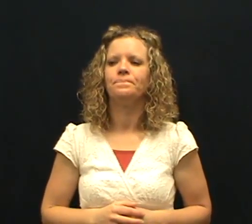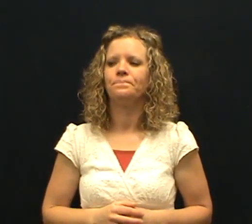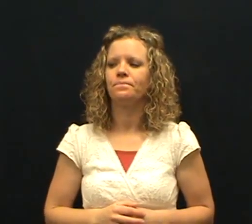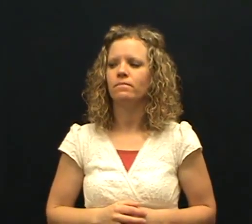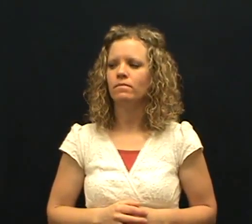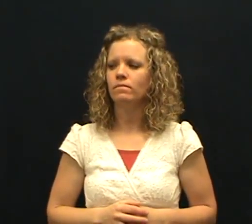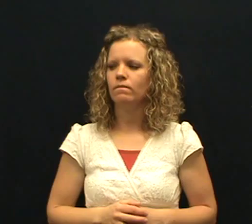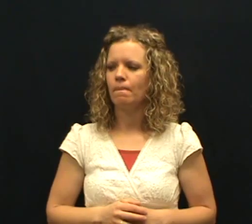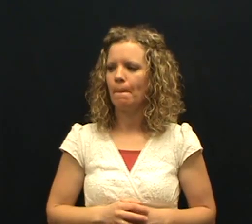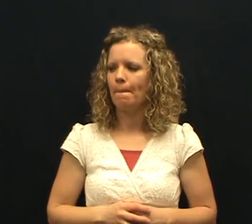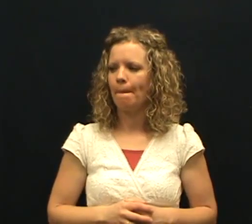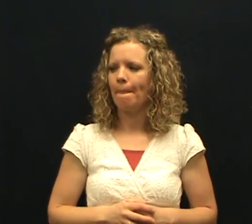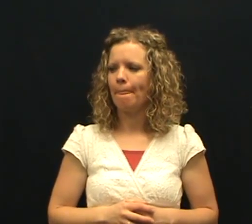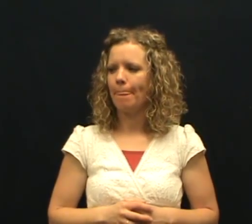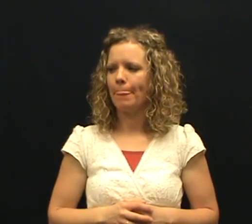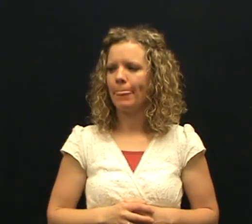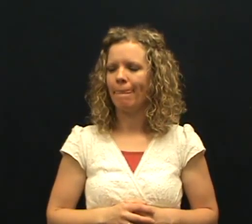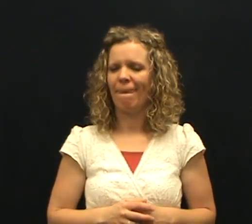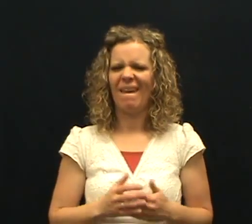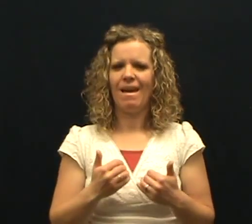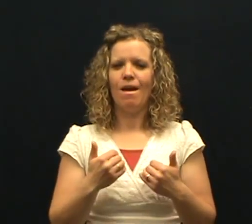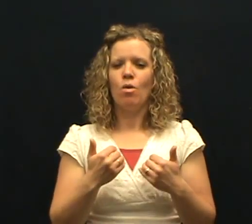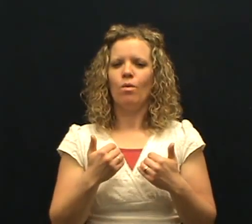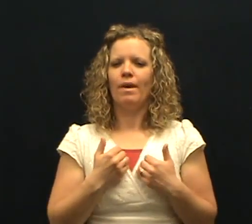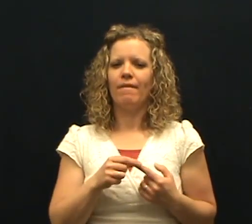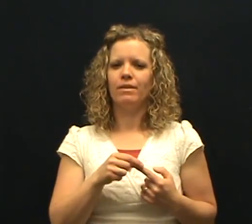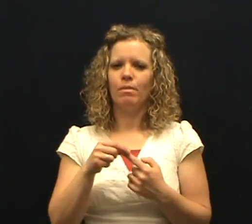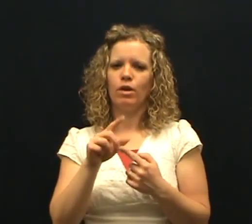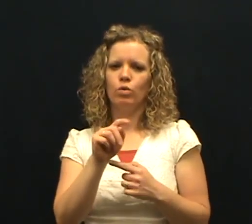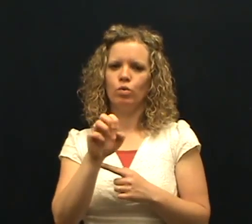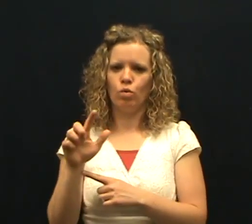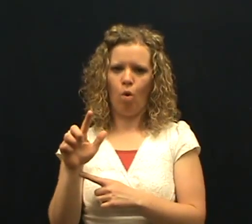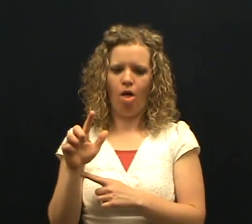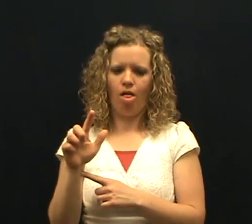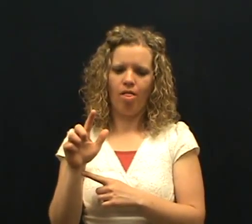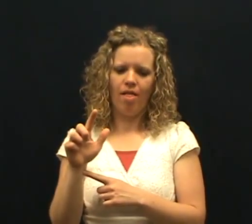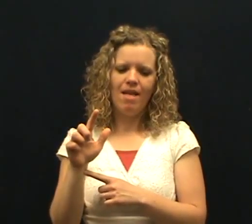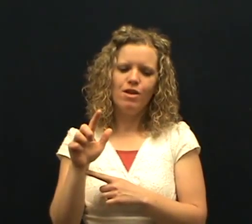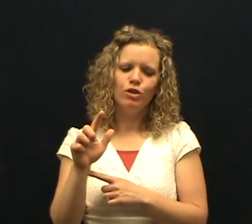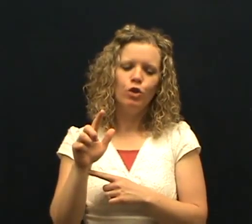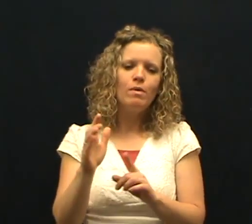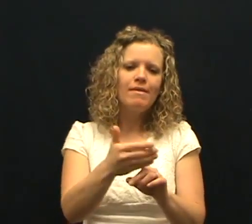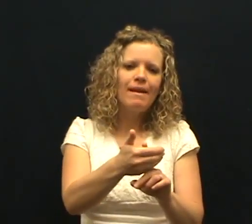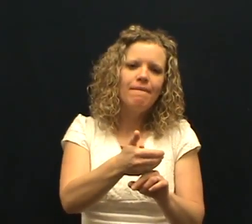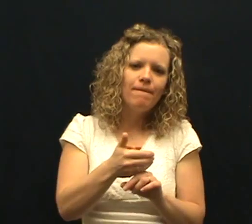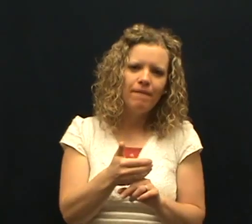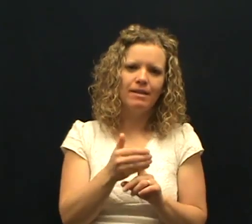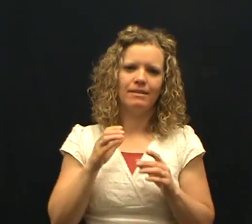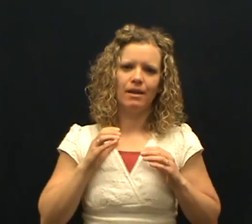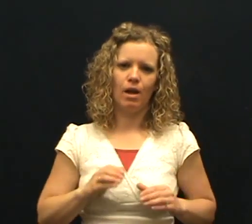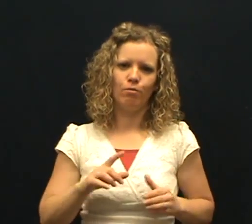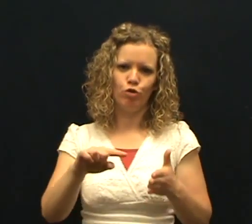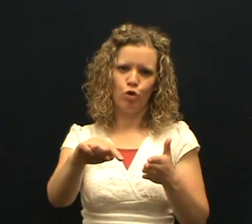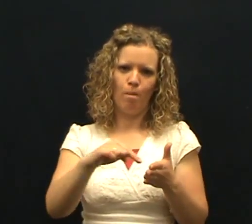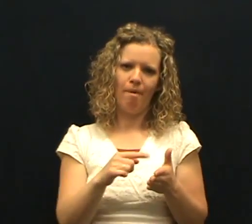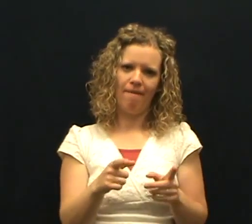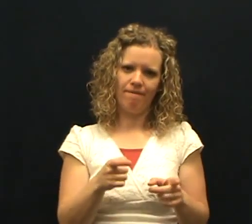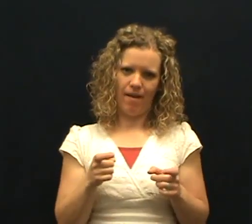So now, a tool we use to sometimes get our customers to pay us quickly is this thing we call sales discounts. When